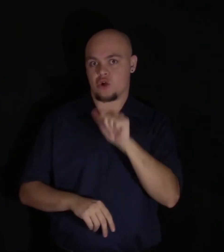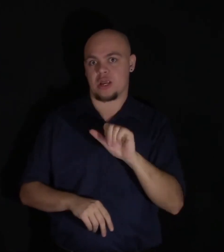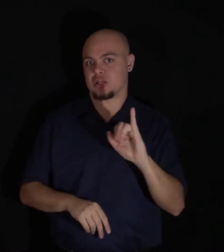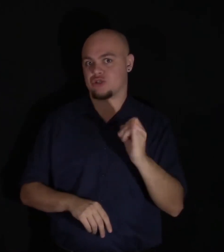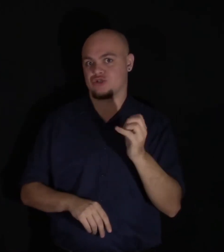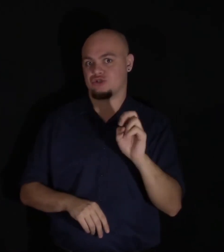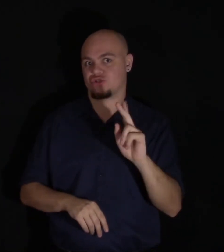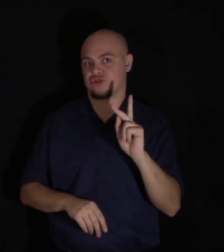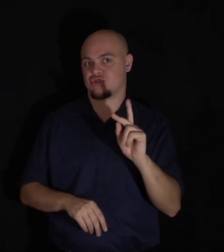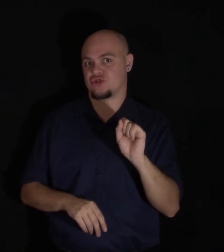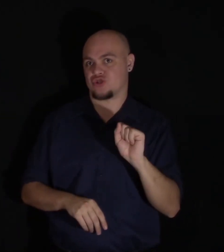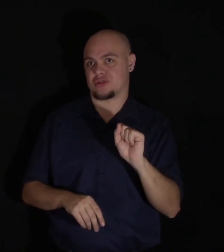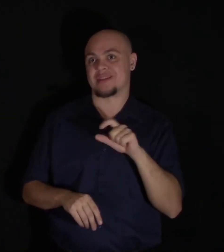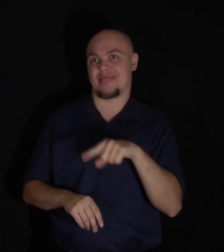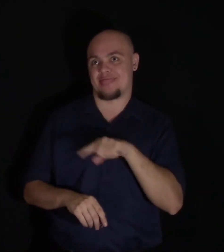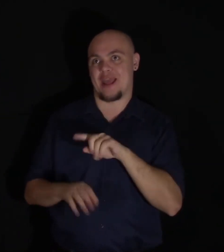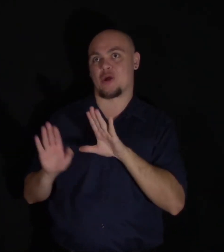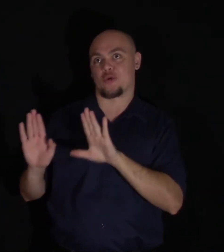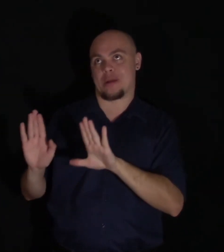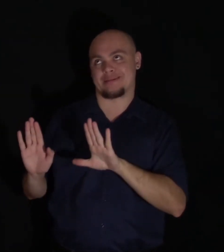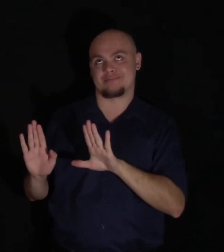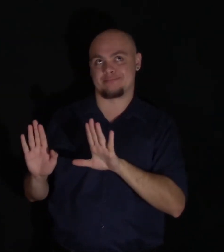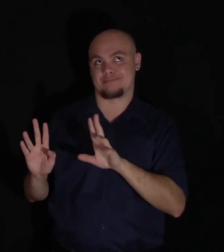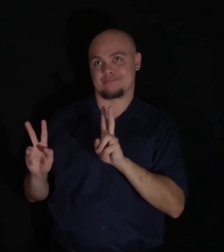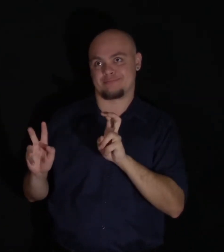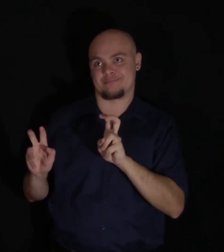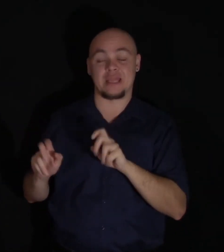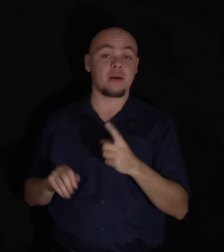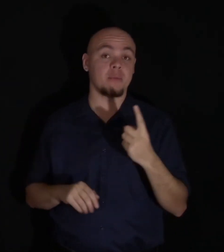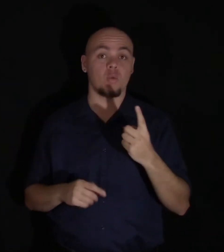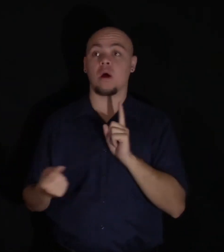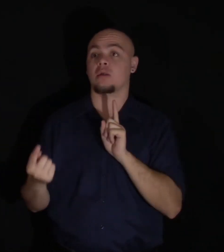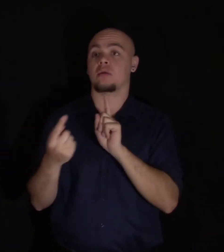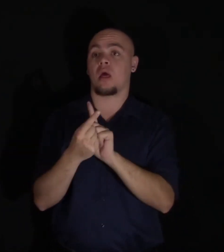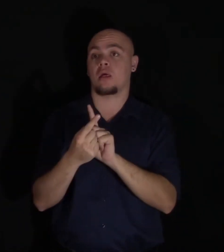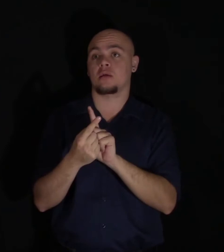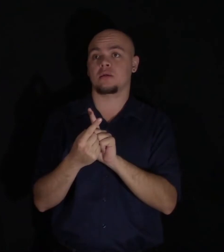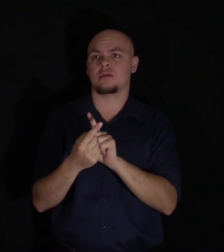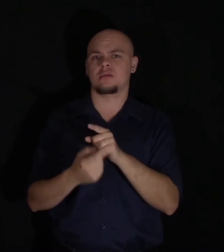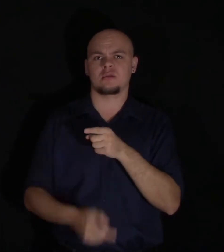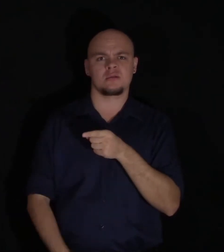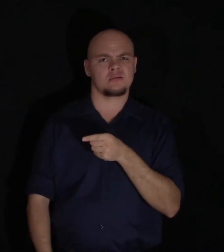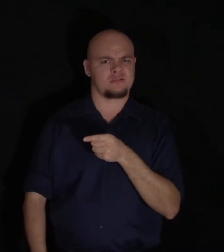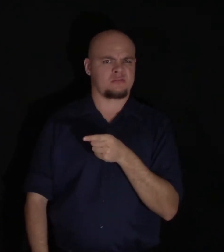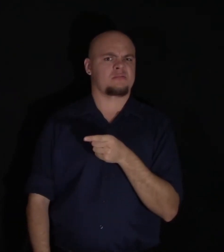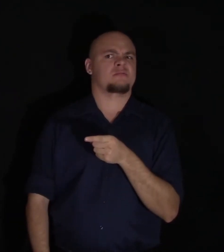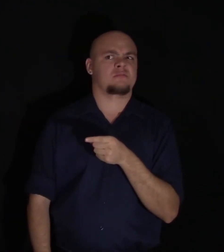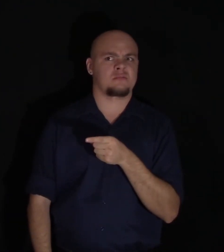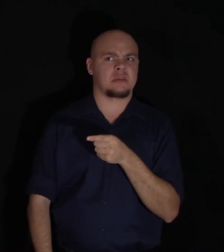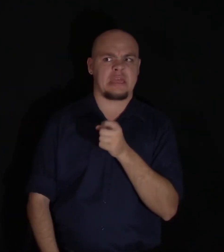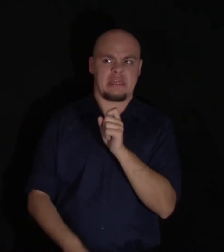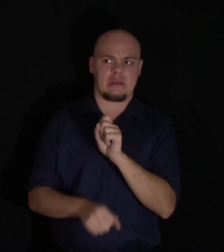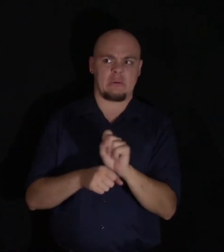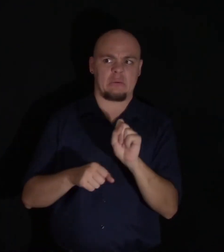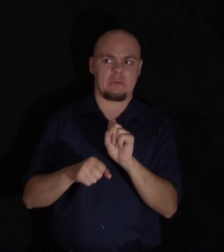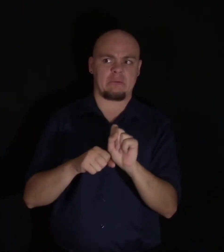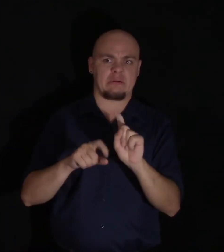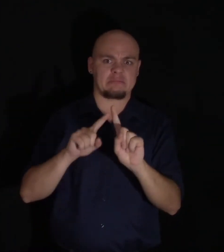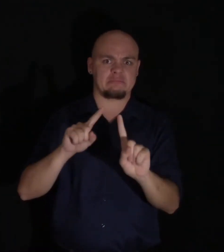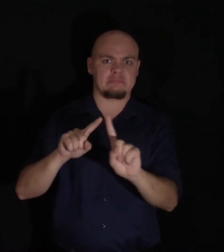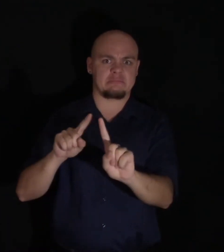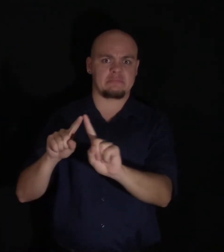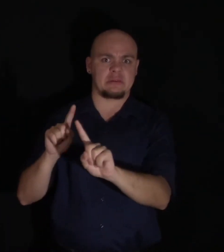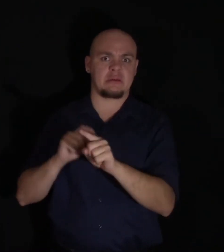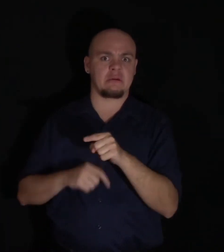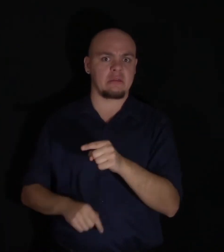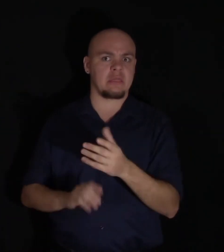great. But once in a while, you'll run across one and you'll just be like, that person is going to work a lot of places because they